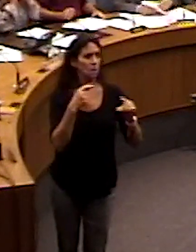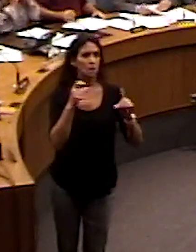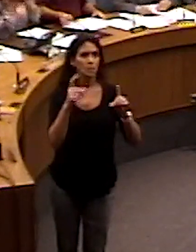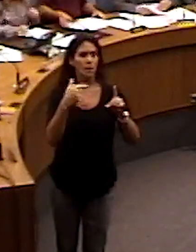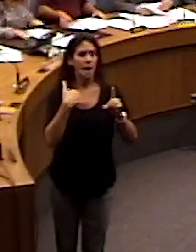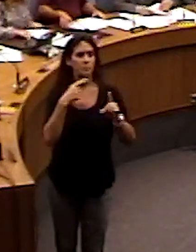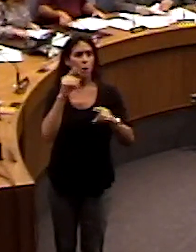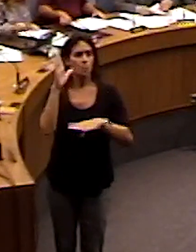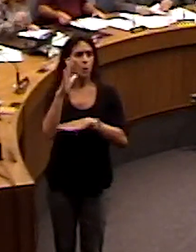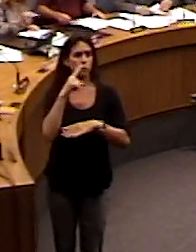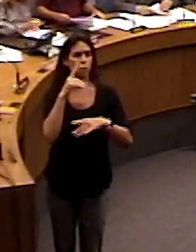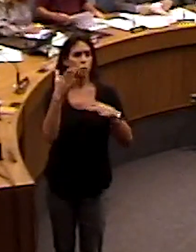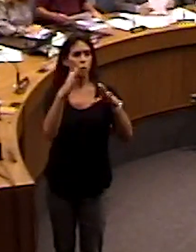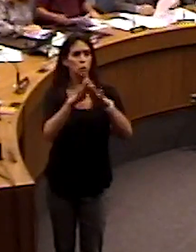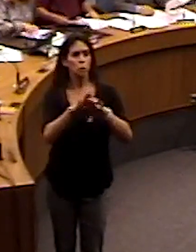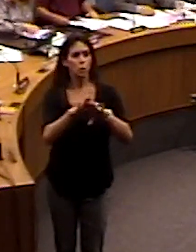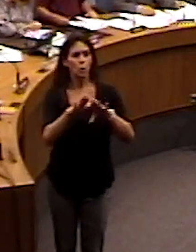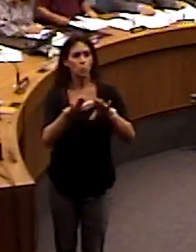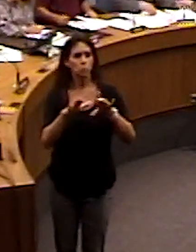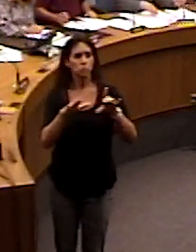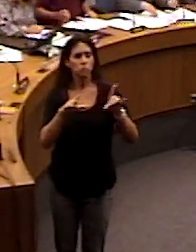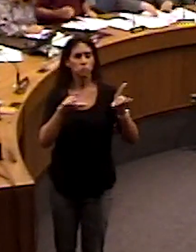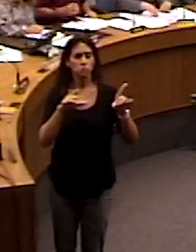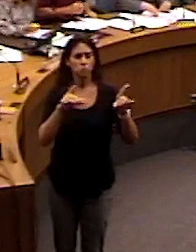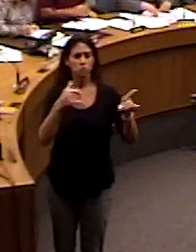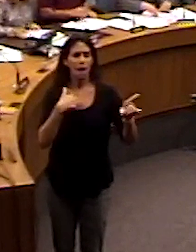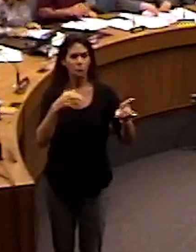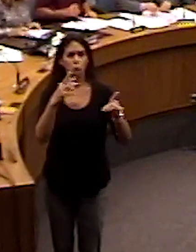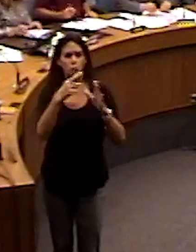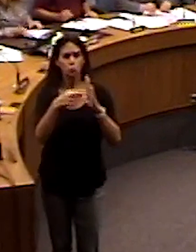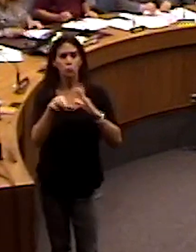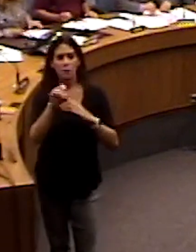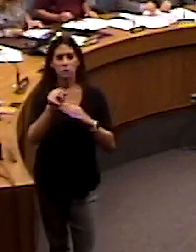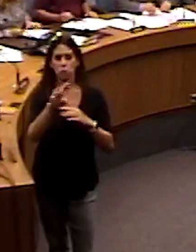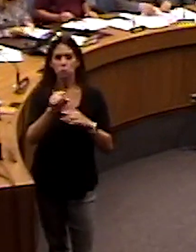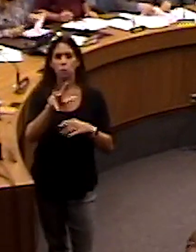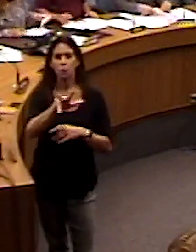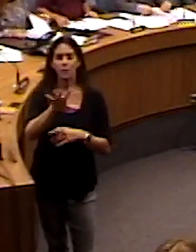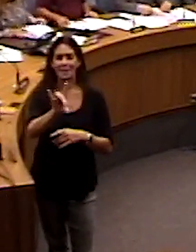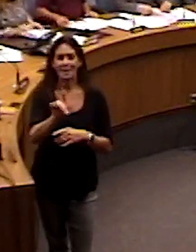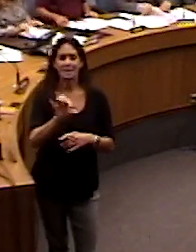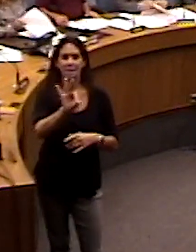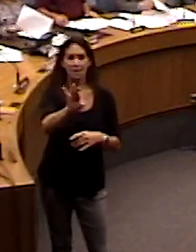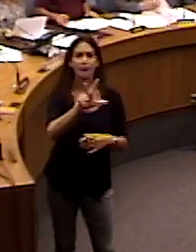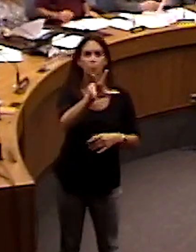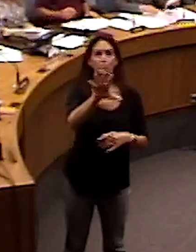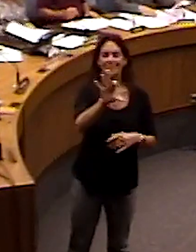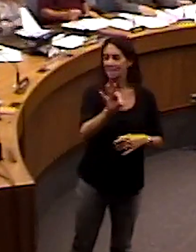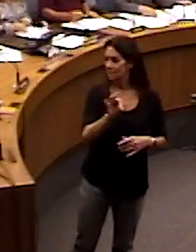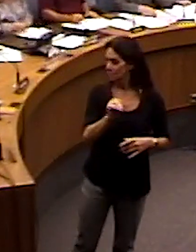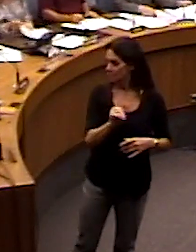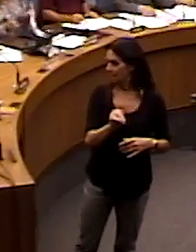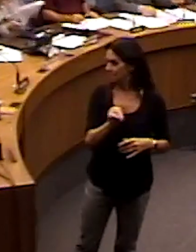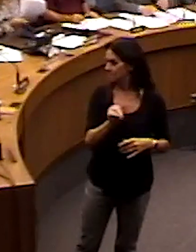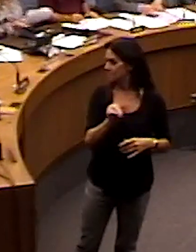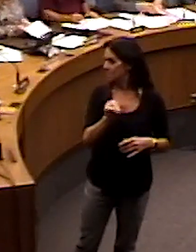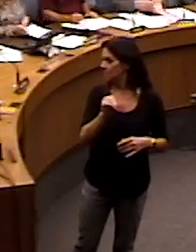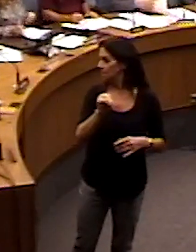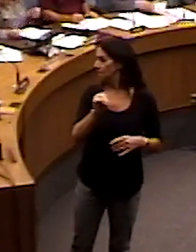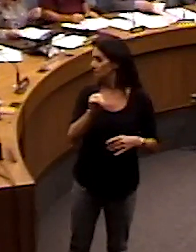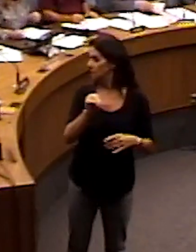have resolution. We already did 389. We have resolutions 390 through and